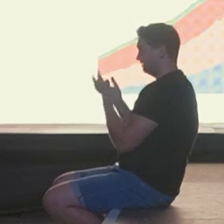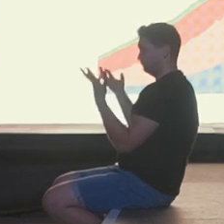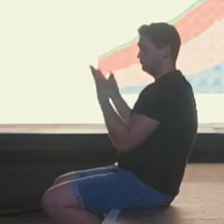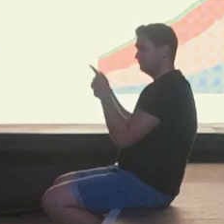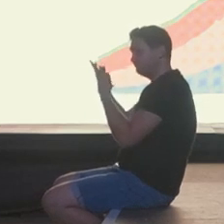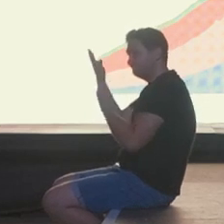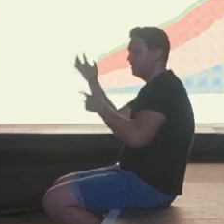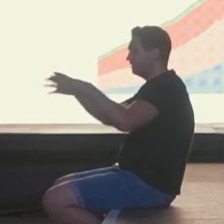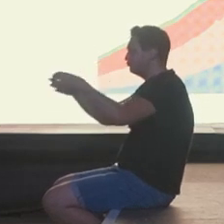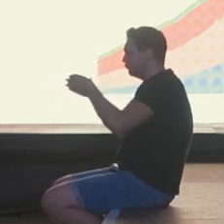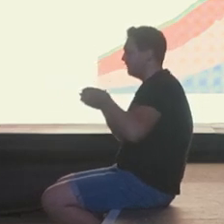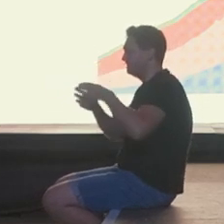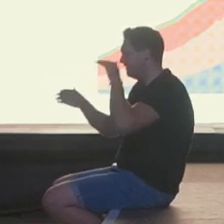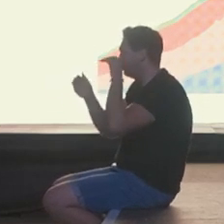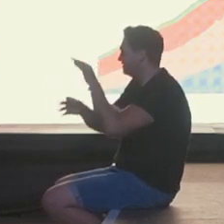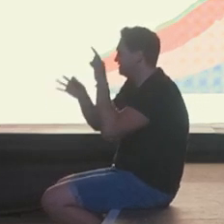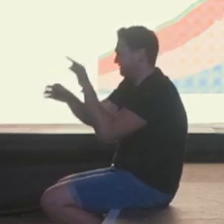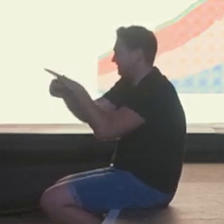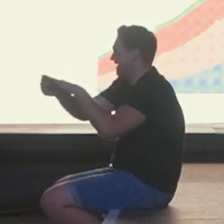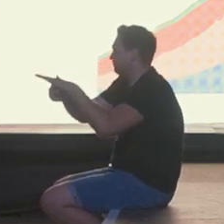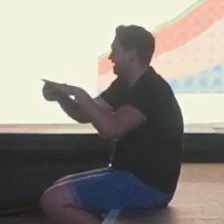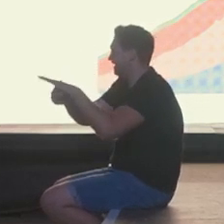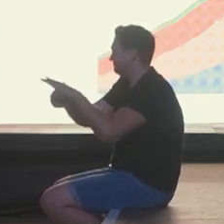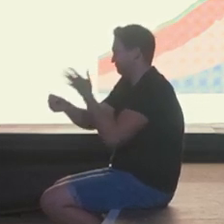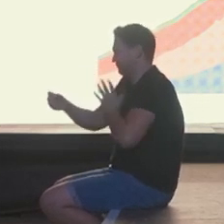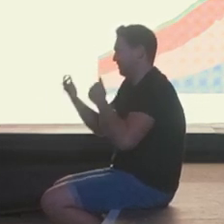stuff, but very few focusing on the systemic stuff.